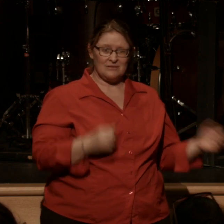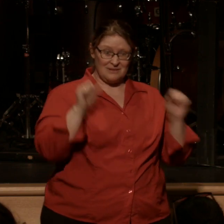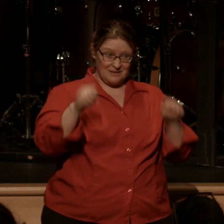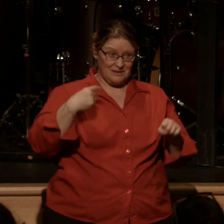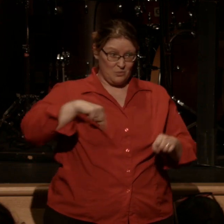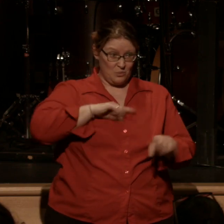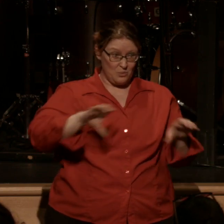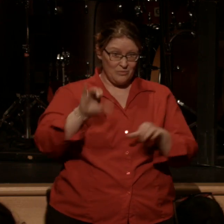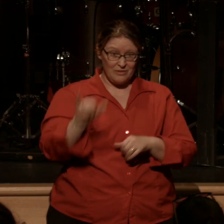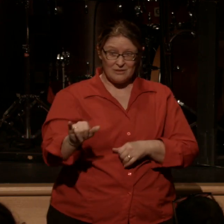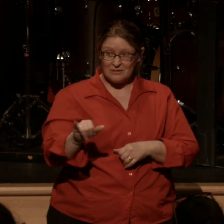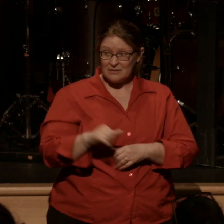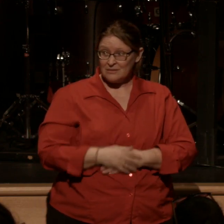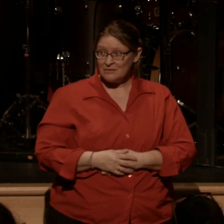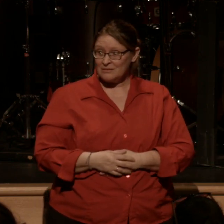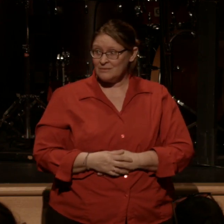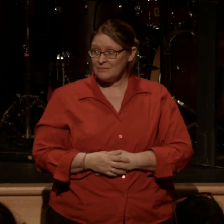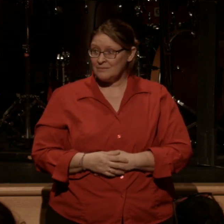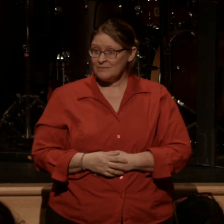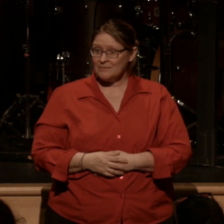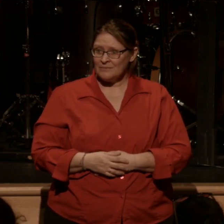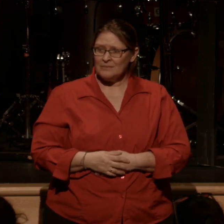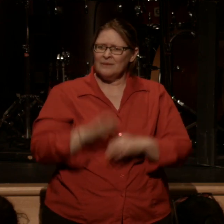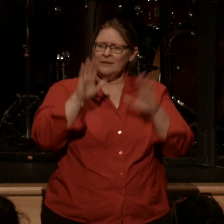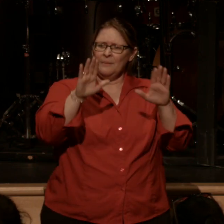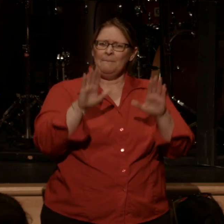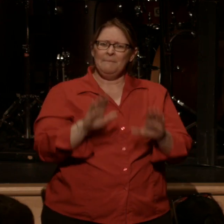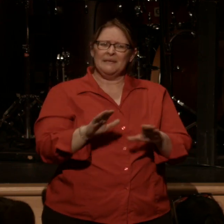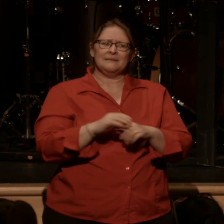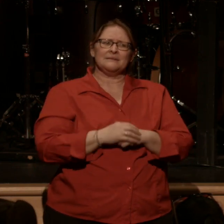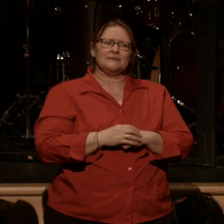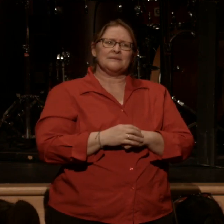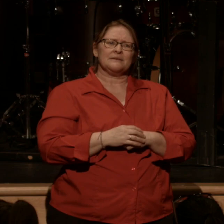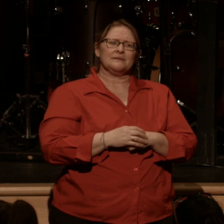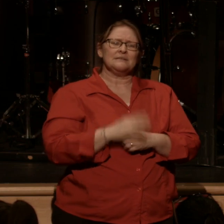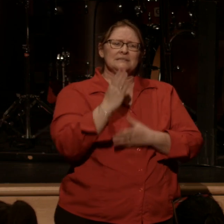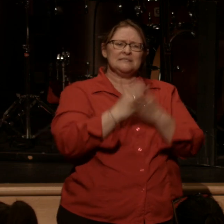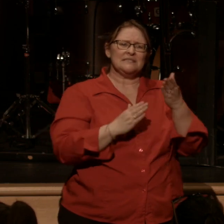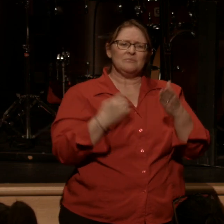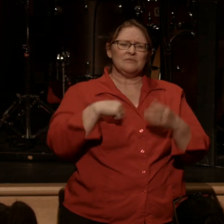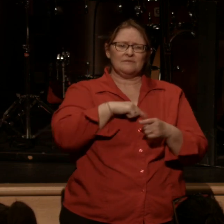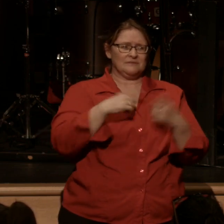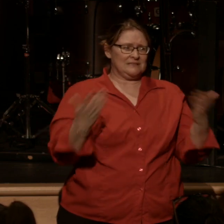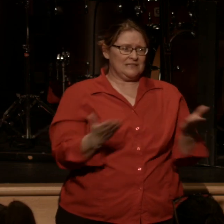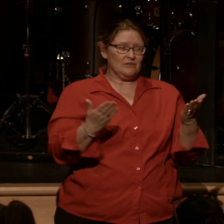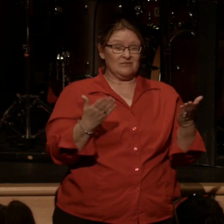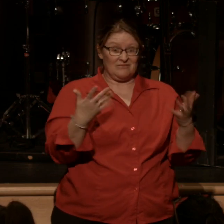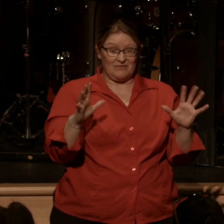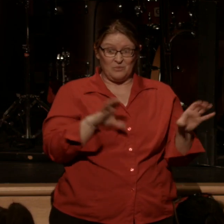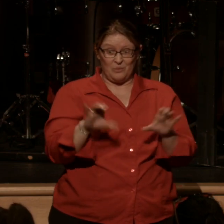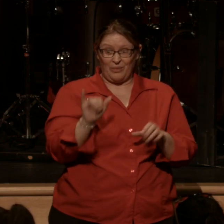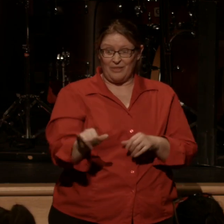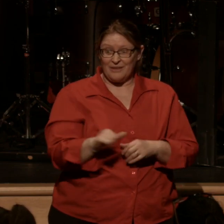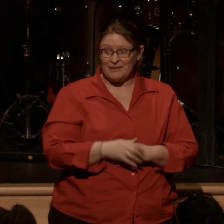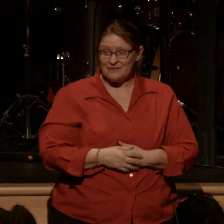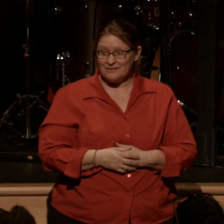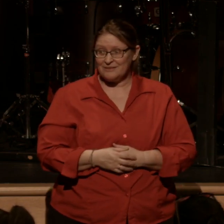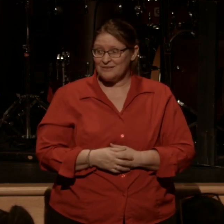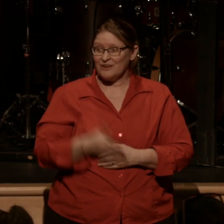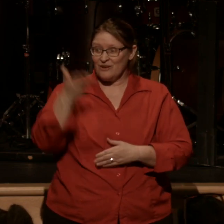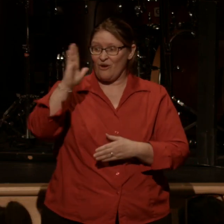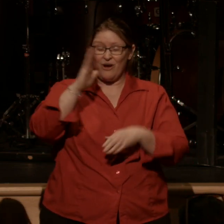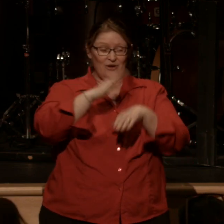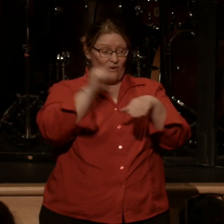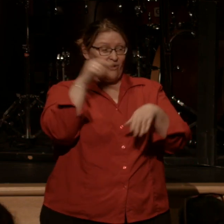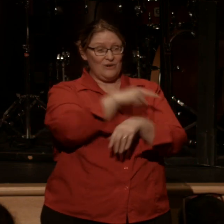Could we do that? The amazing thing is that there's some of us here in our church that have done that. God